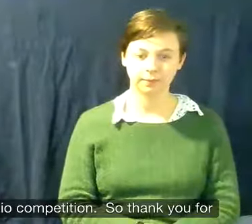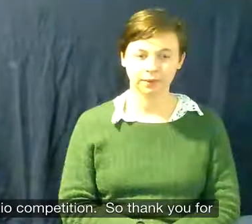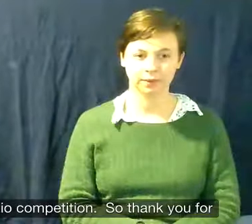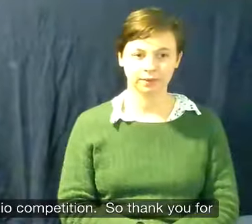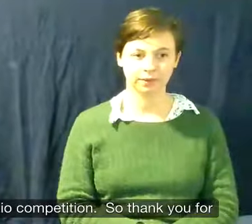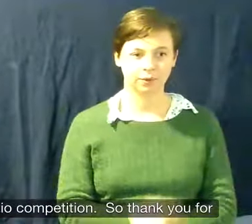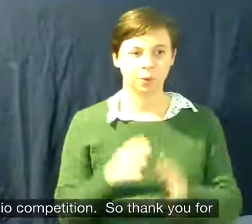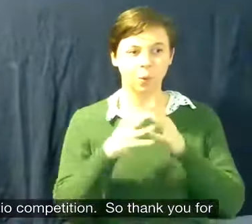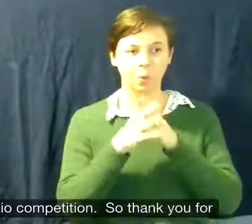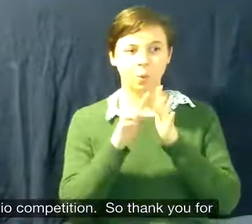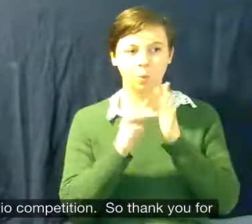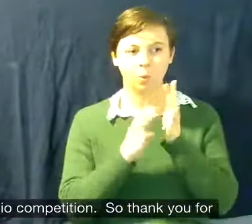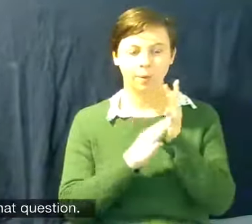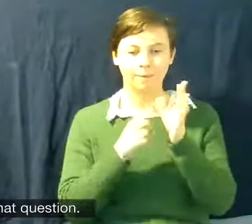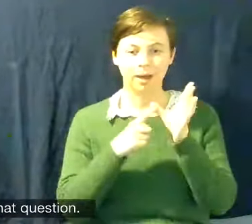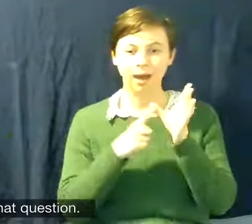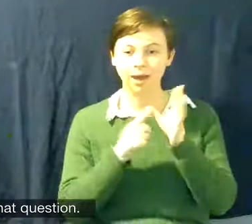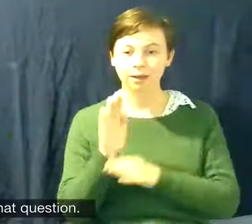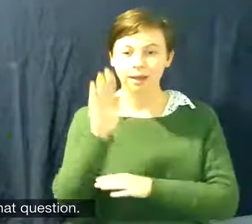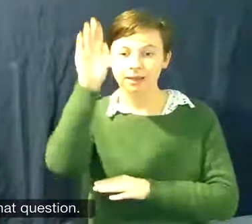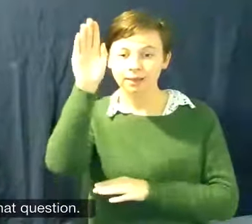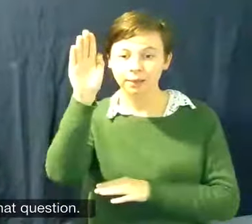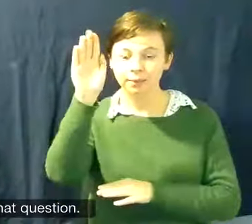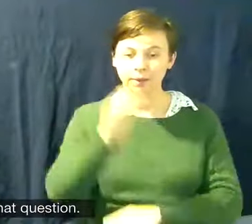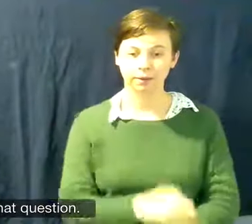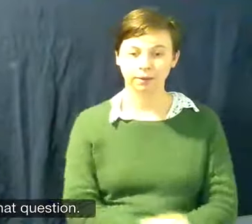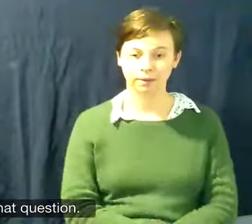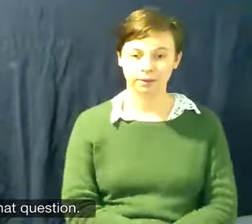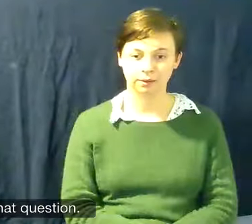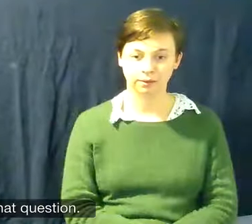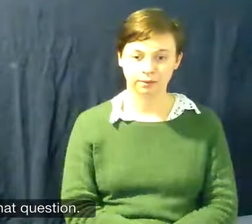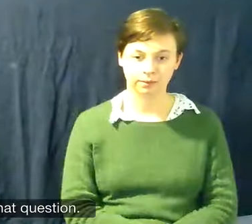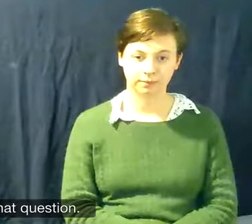up, Mary. Right, Craig, can you unmute Wilma?